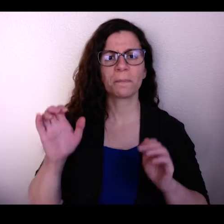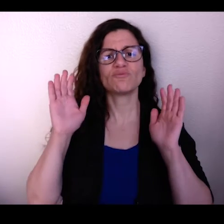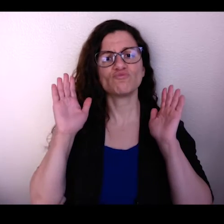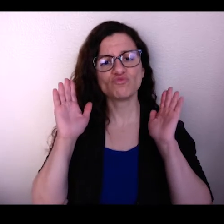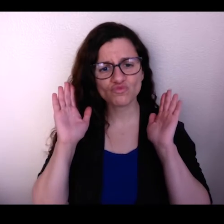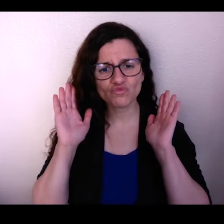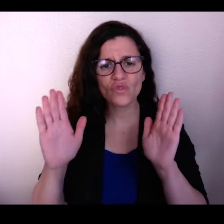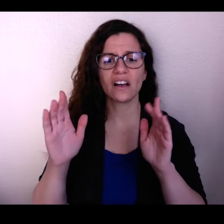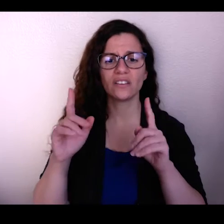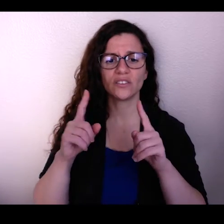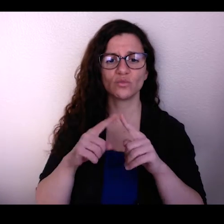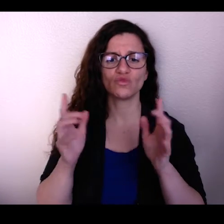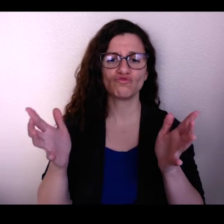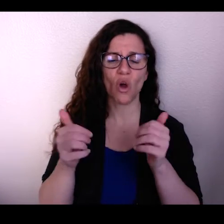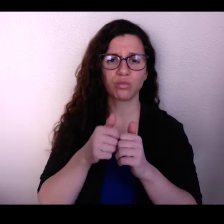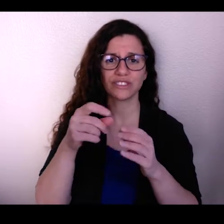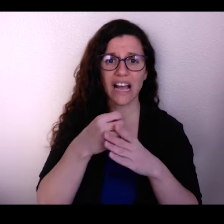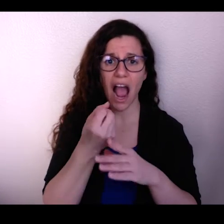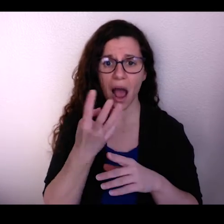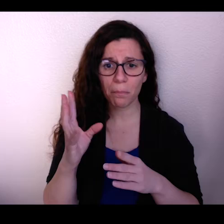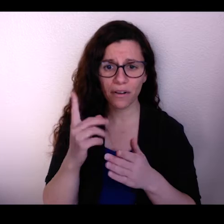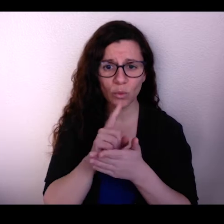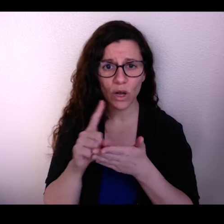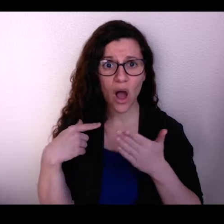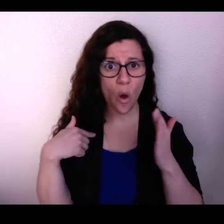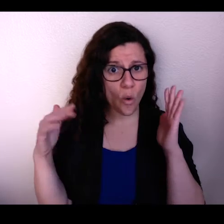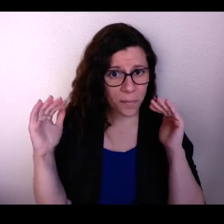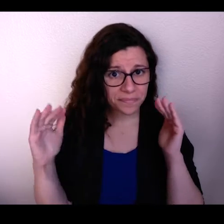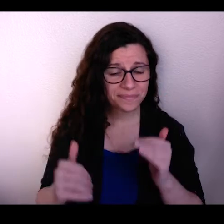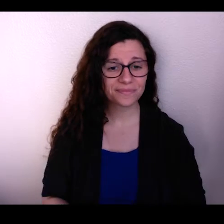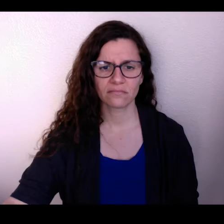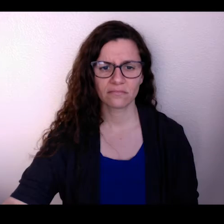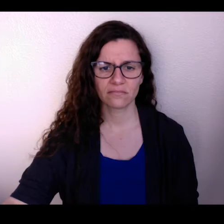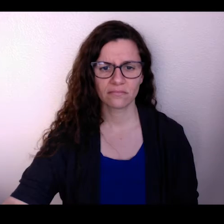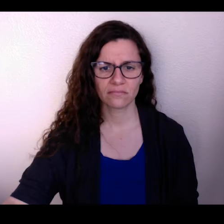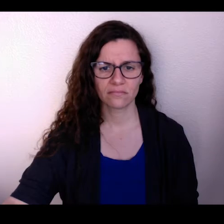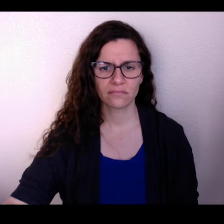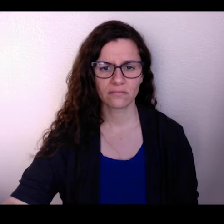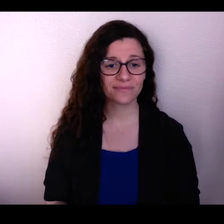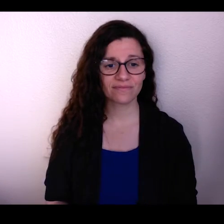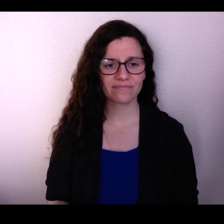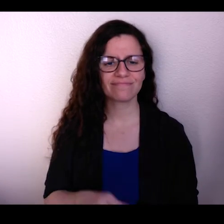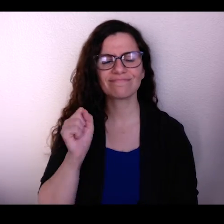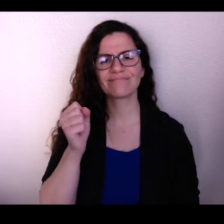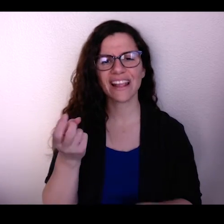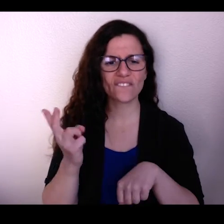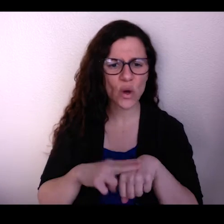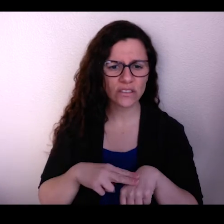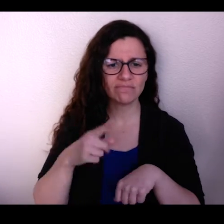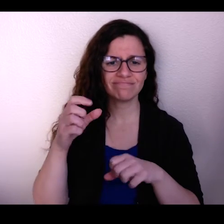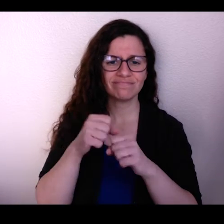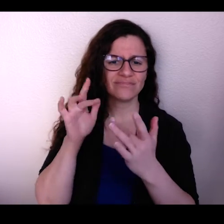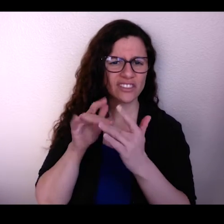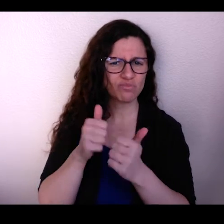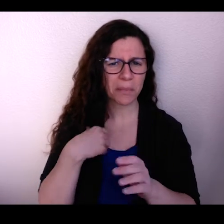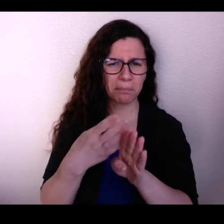number. Yeah. Now, it'll be really great to talk to you in a couple of weeks, I hope. Yeah, of course you can get in touch with